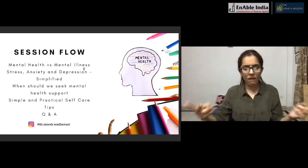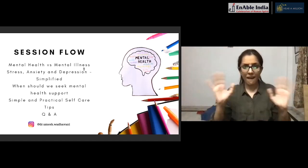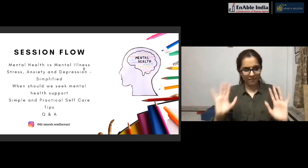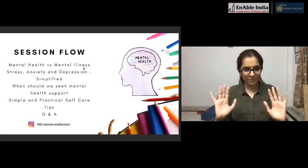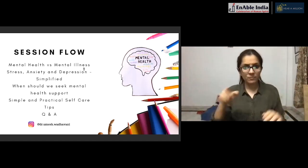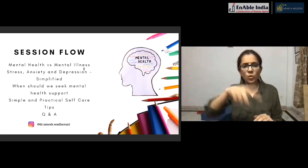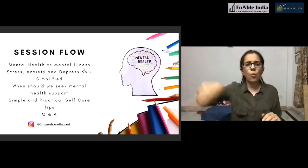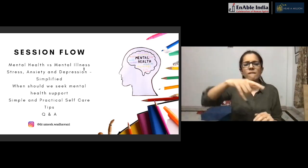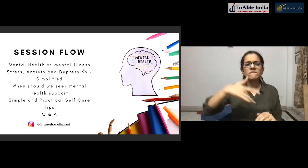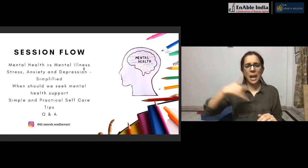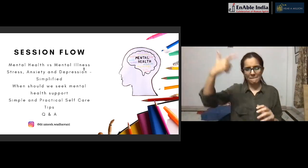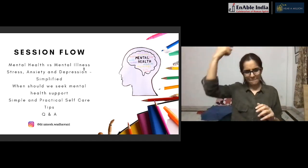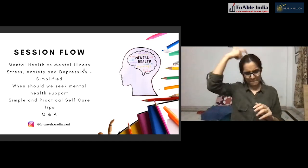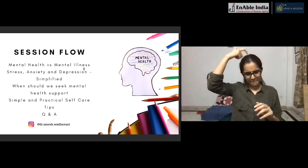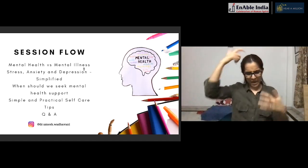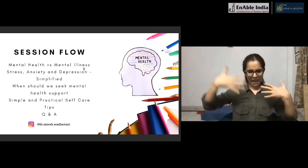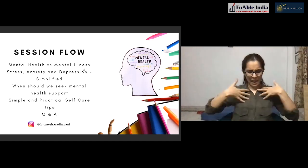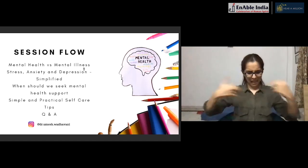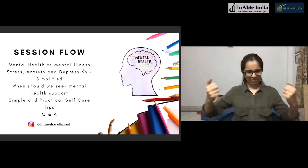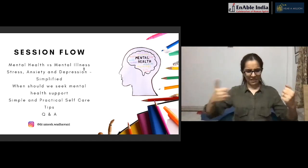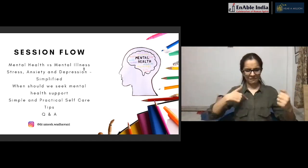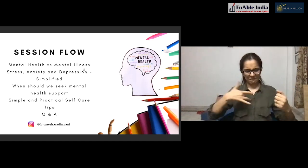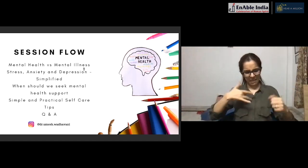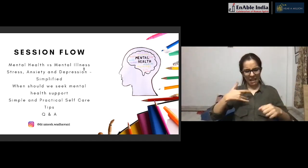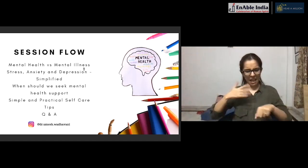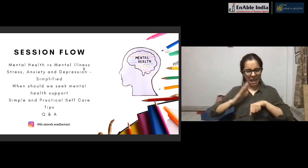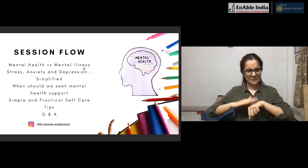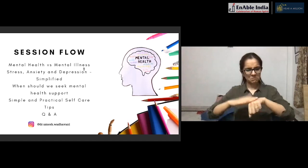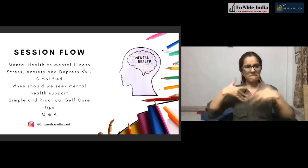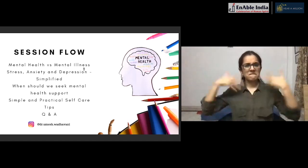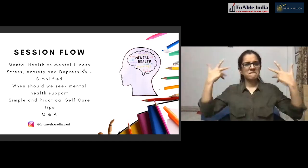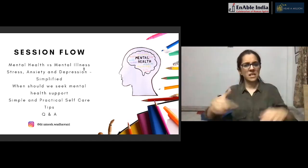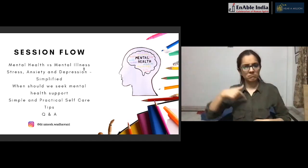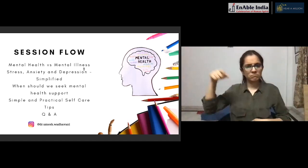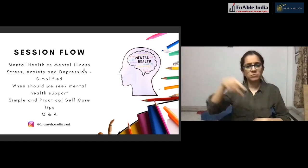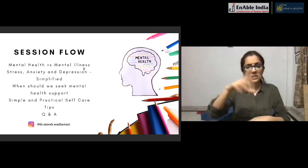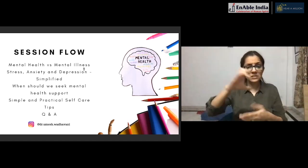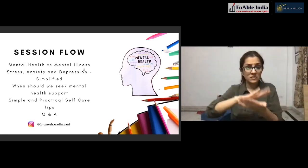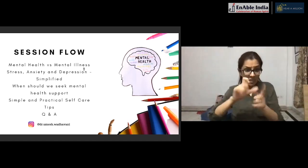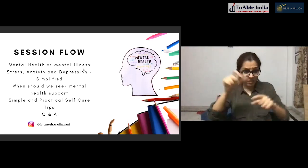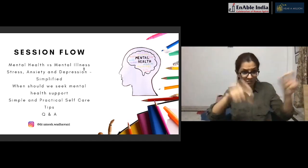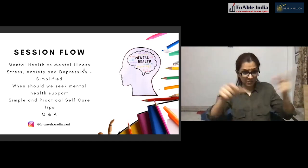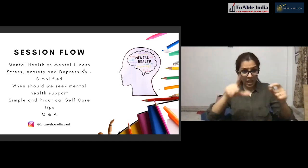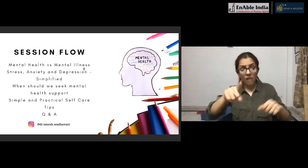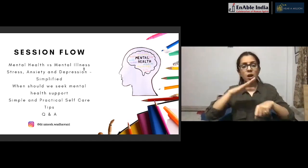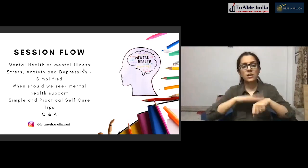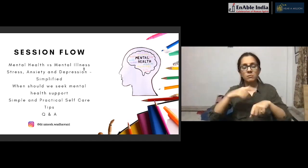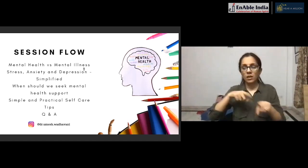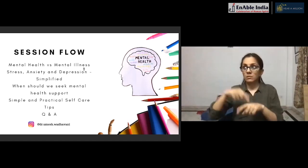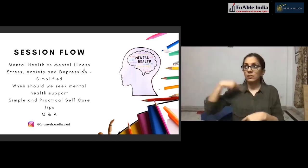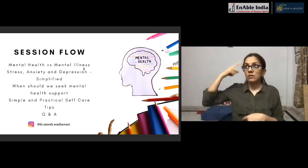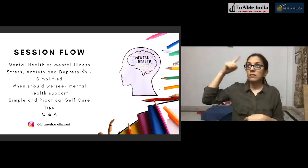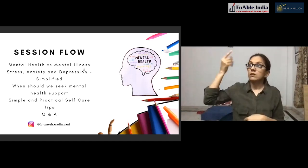are the symptoms? Like what are the signals or the signs that that affect you? Like, overthinking is one of the